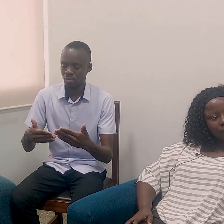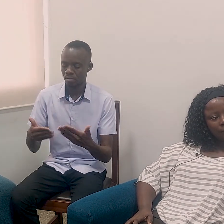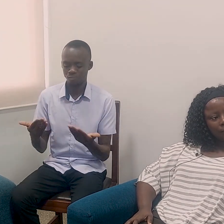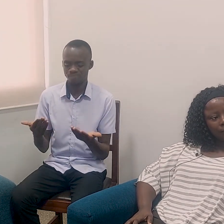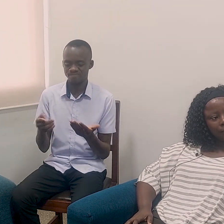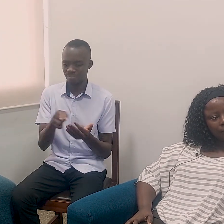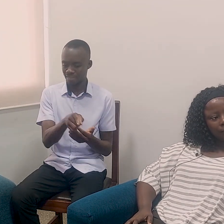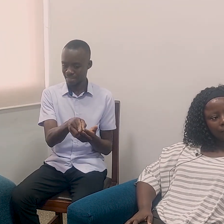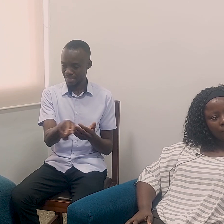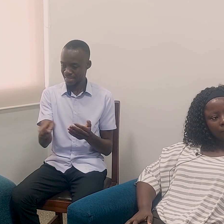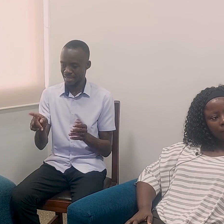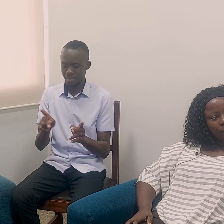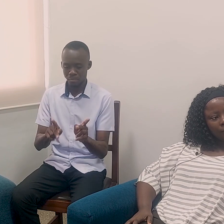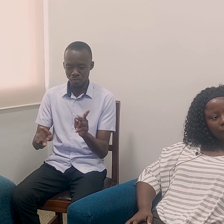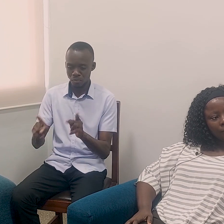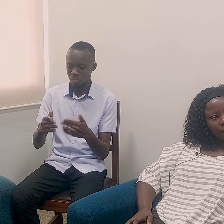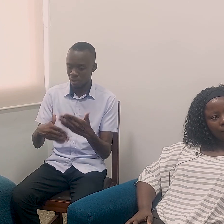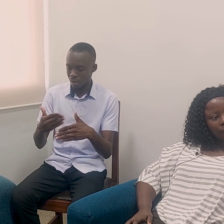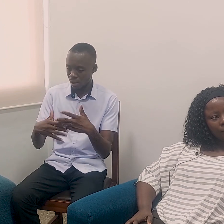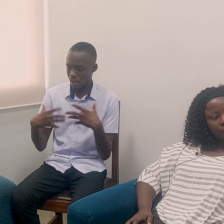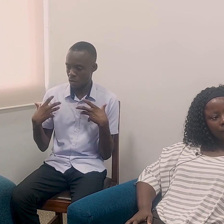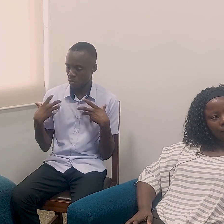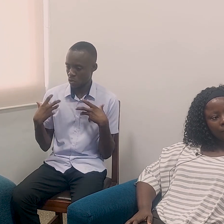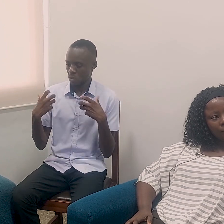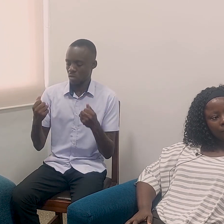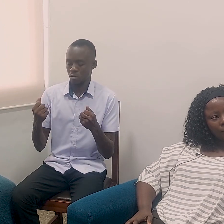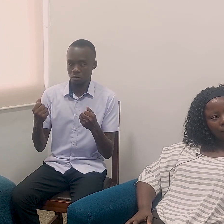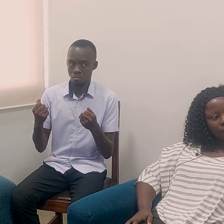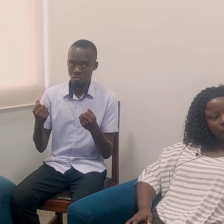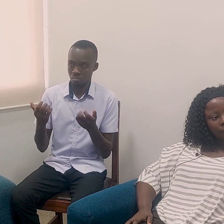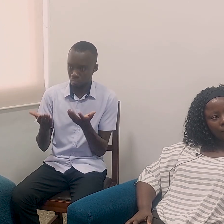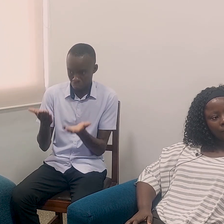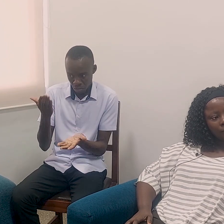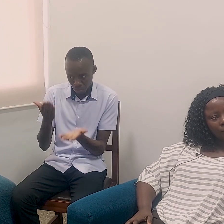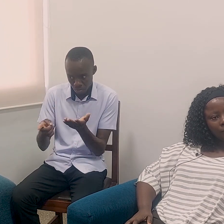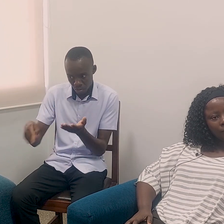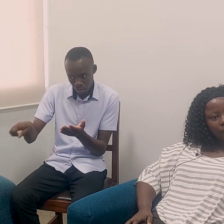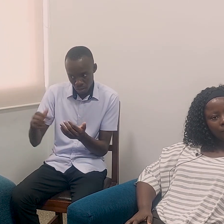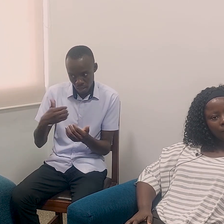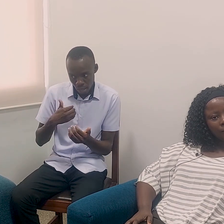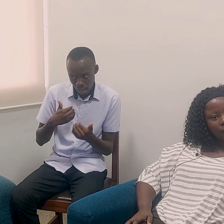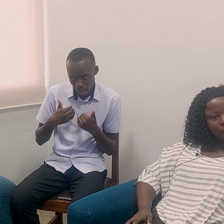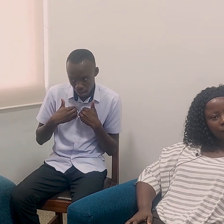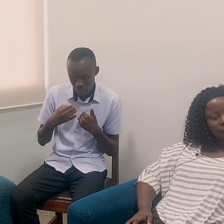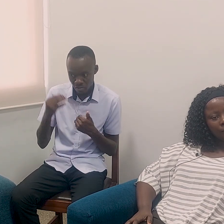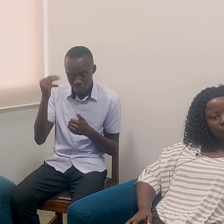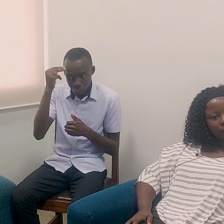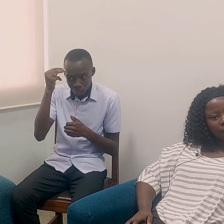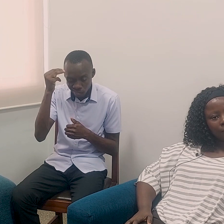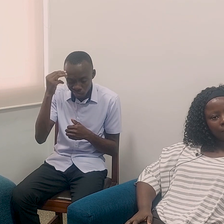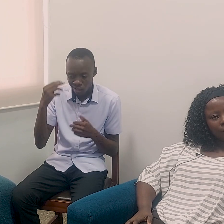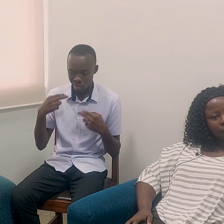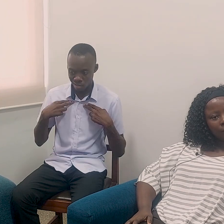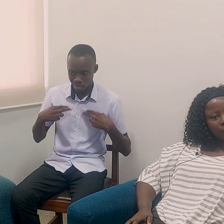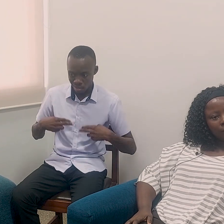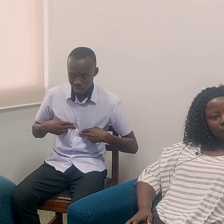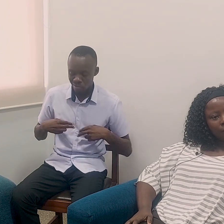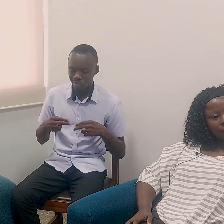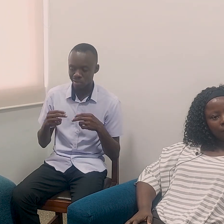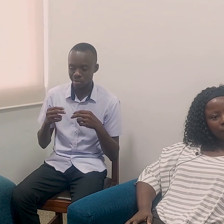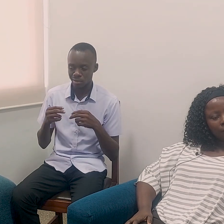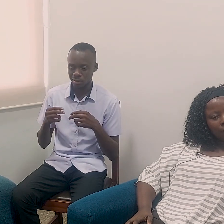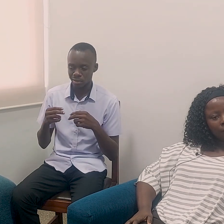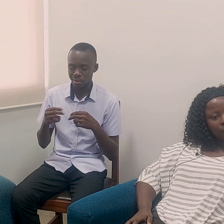generally recover, or do they recover from these conditions whilst going through therapy